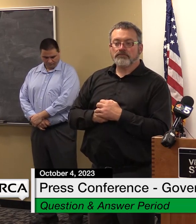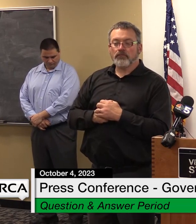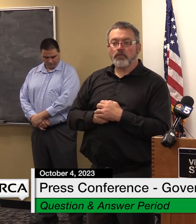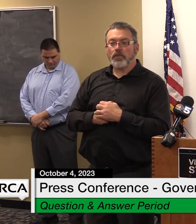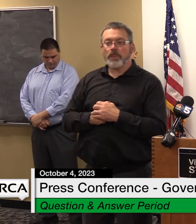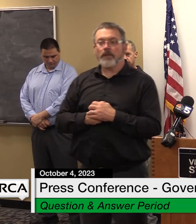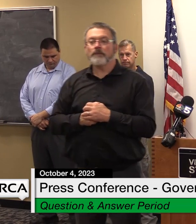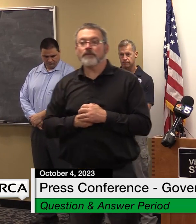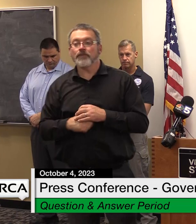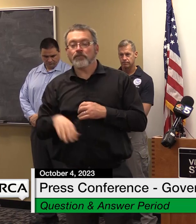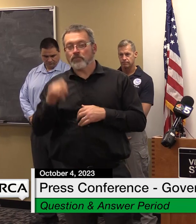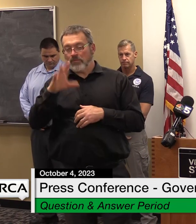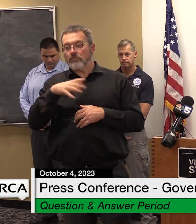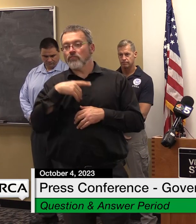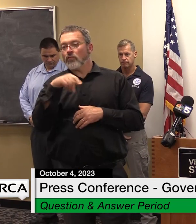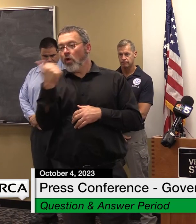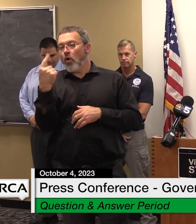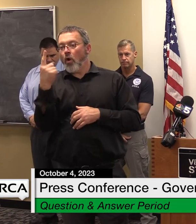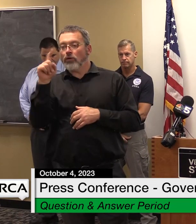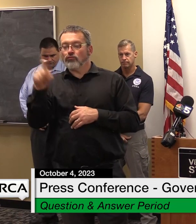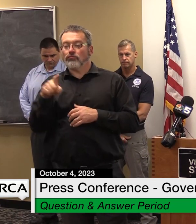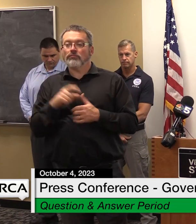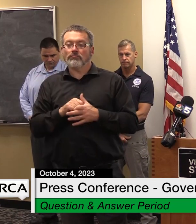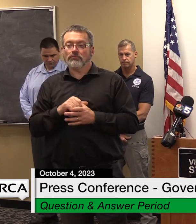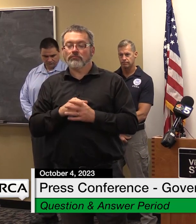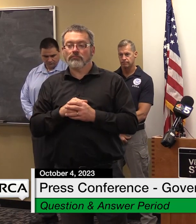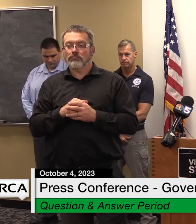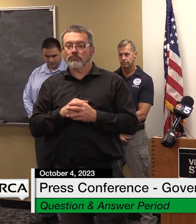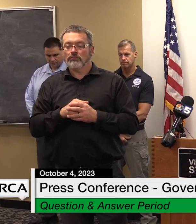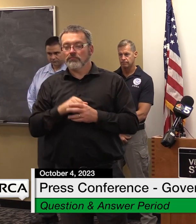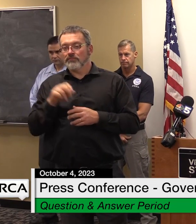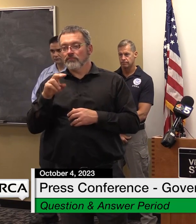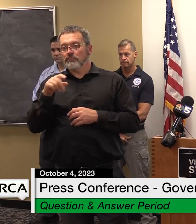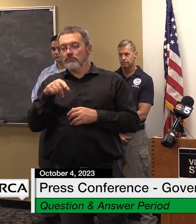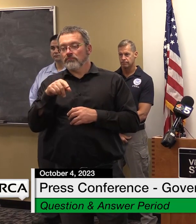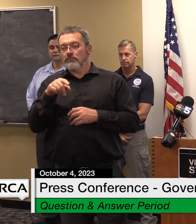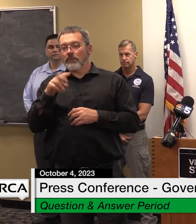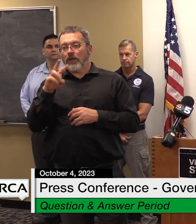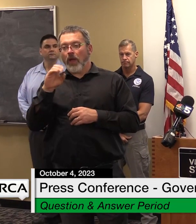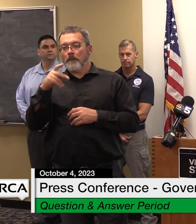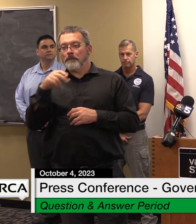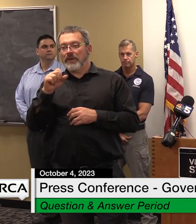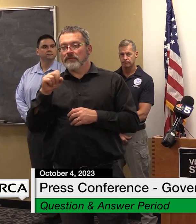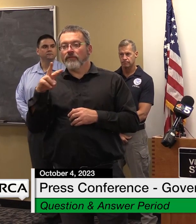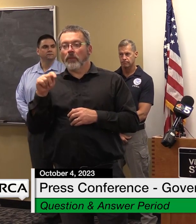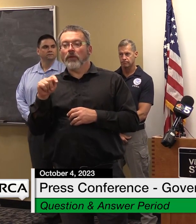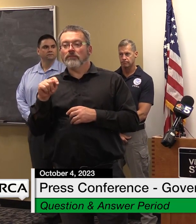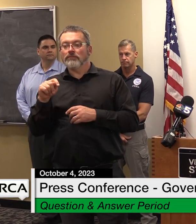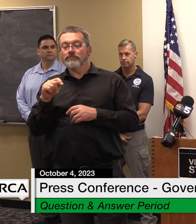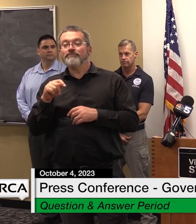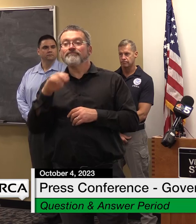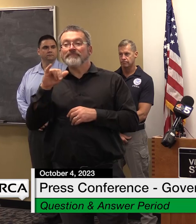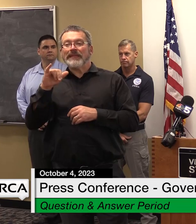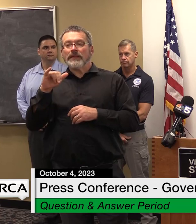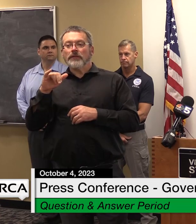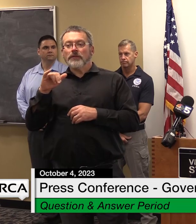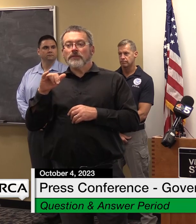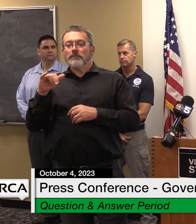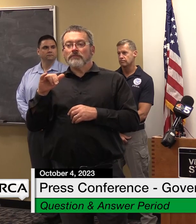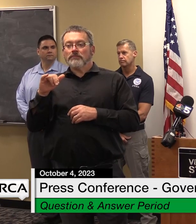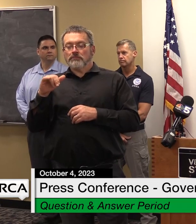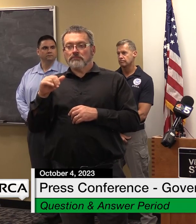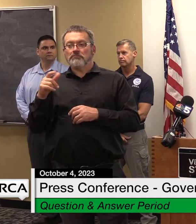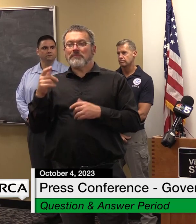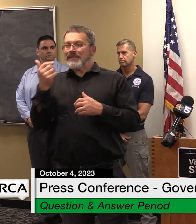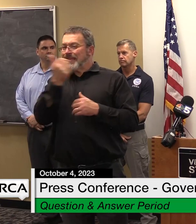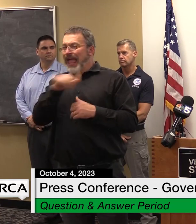Okay, one other question. Have you noticed, and have you gotten calls from anybody nationally in the media about the latest developments